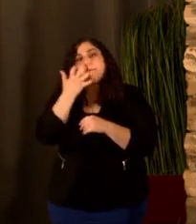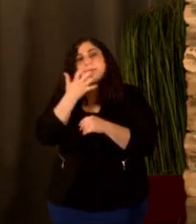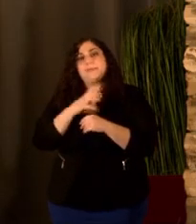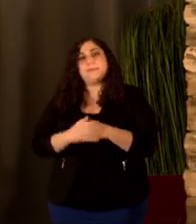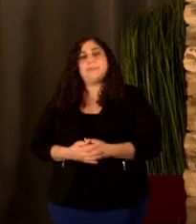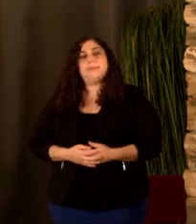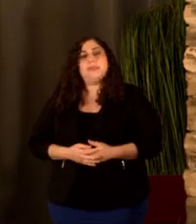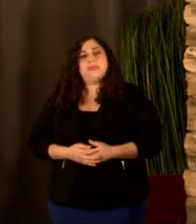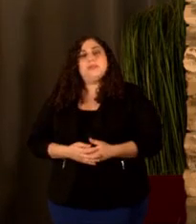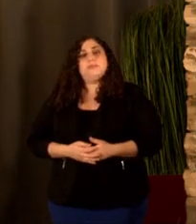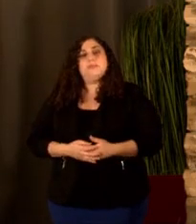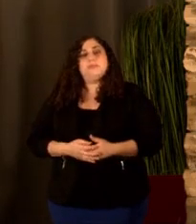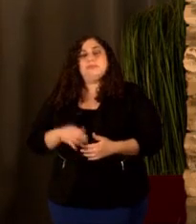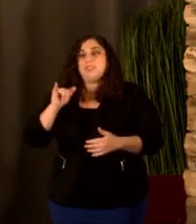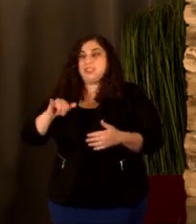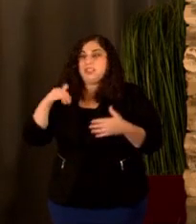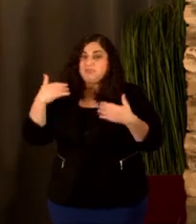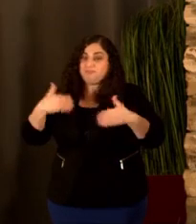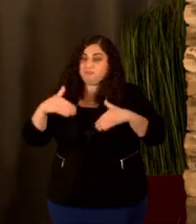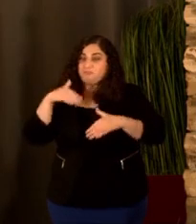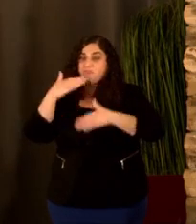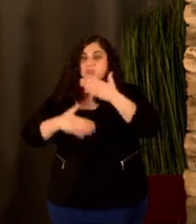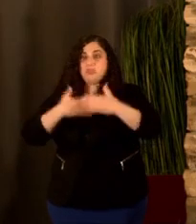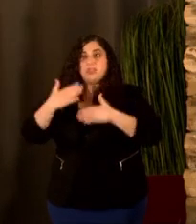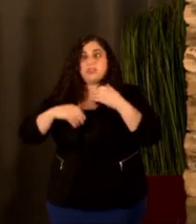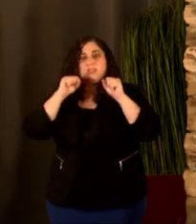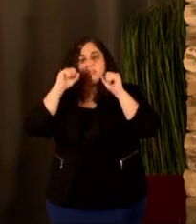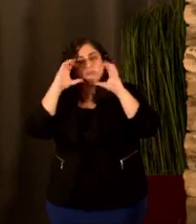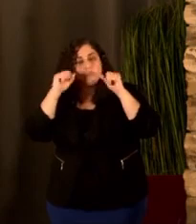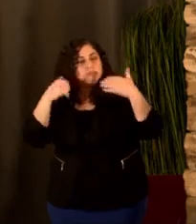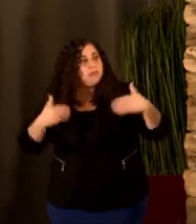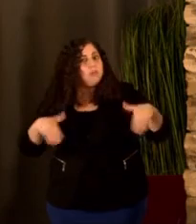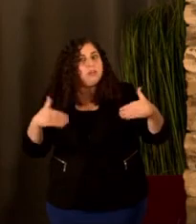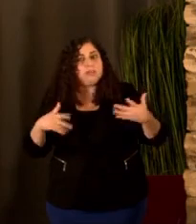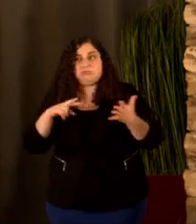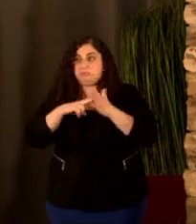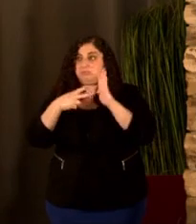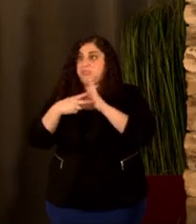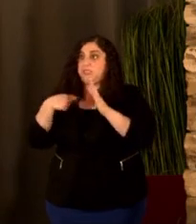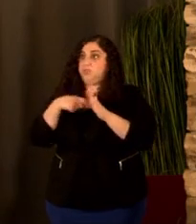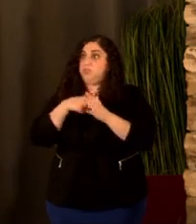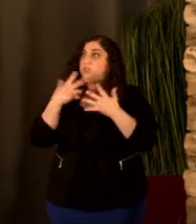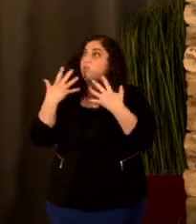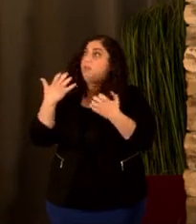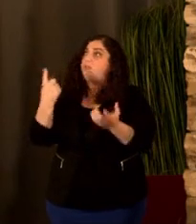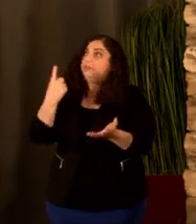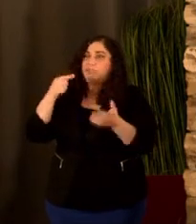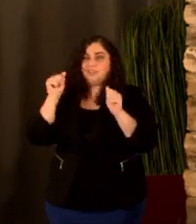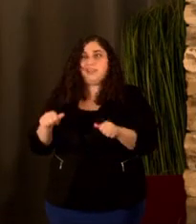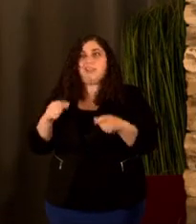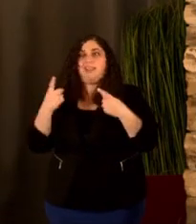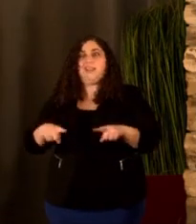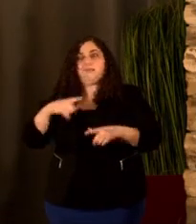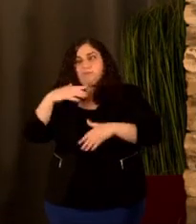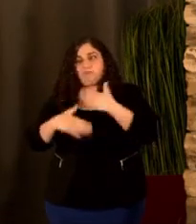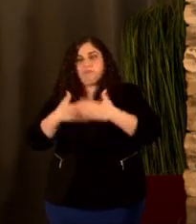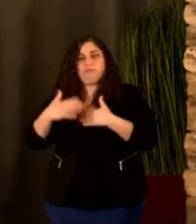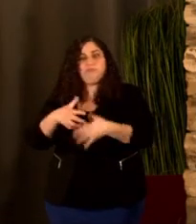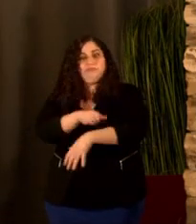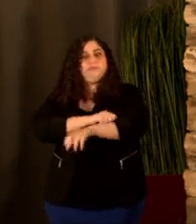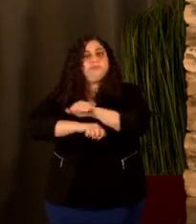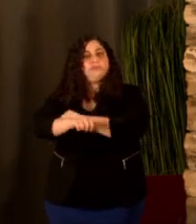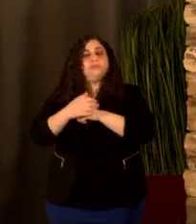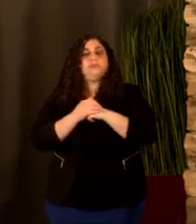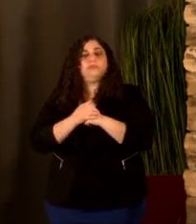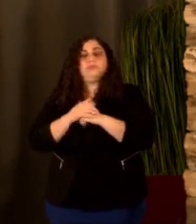process because it opened up our eyes to what's possible. We can spread things out. We can talk about the way the world used to be. We can